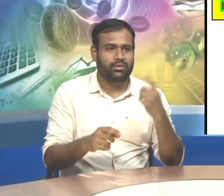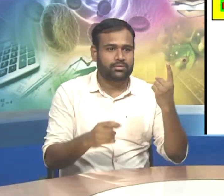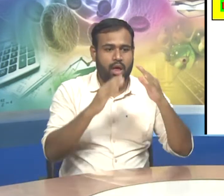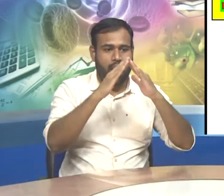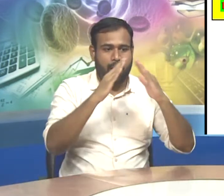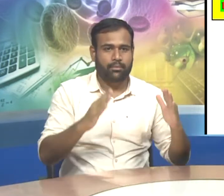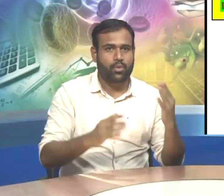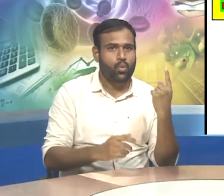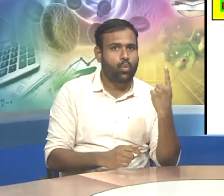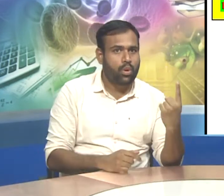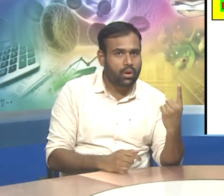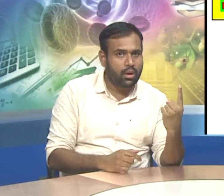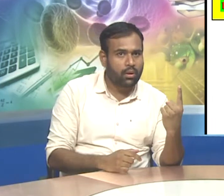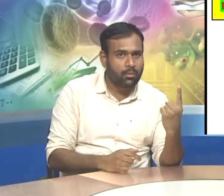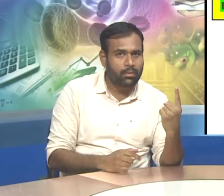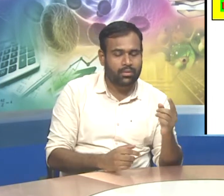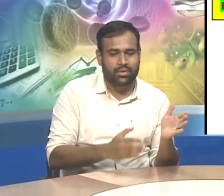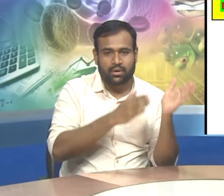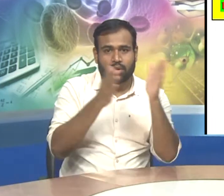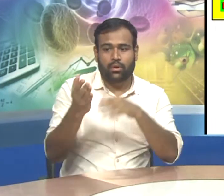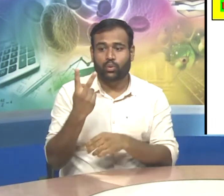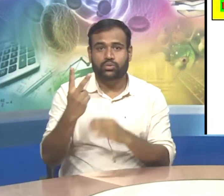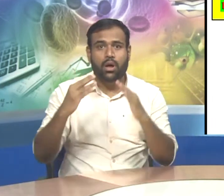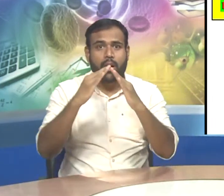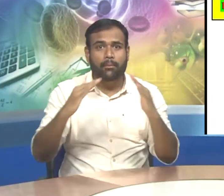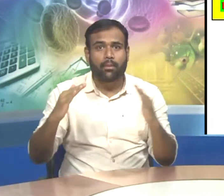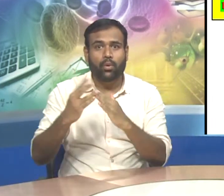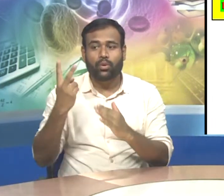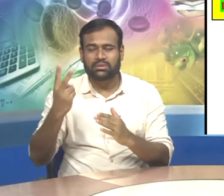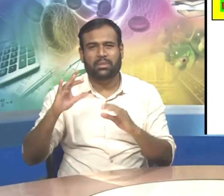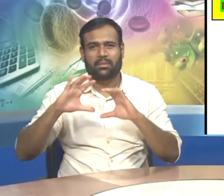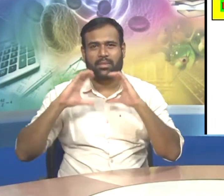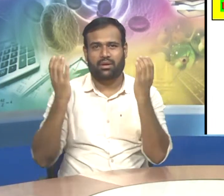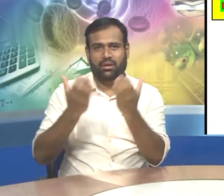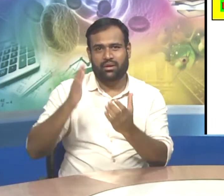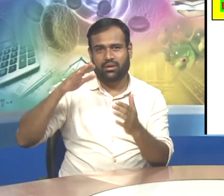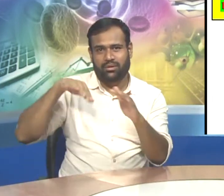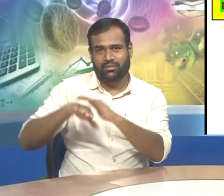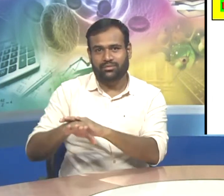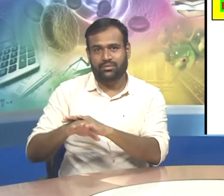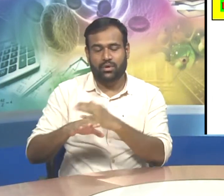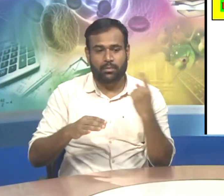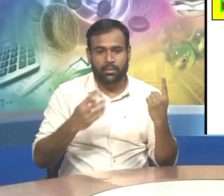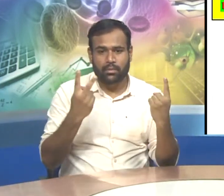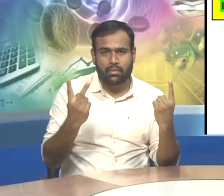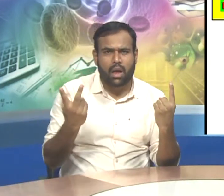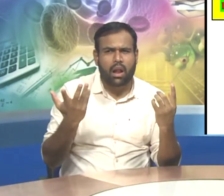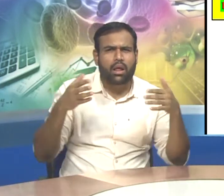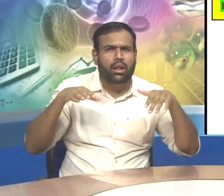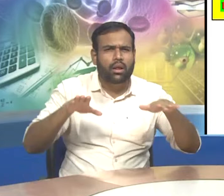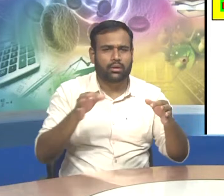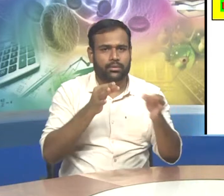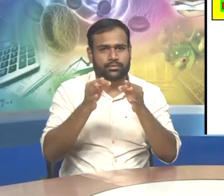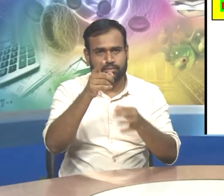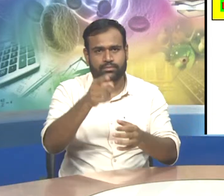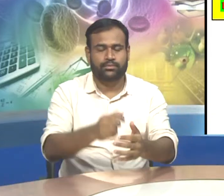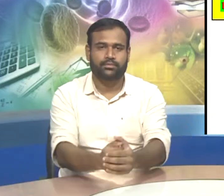Let us get started with the point number 14.1. This is composition of the